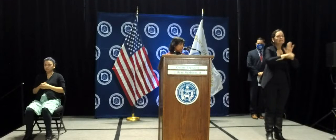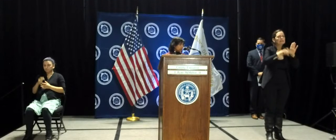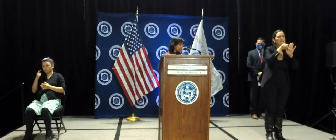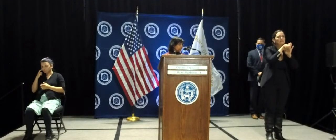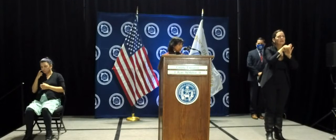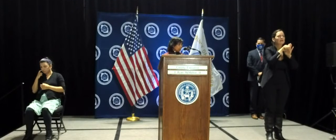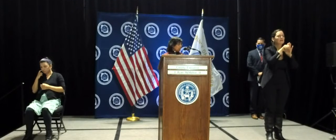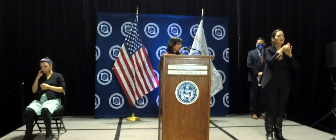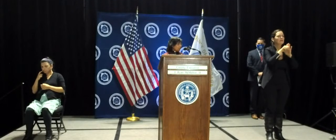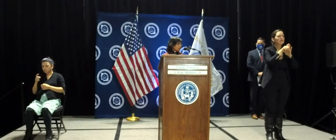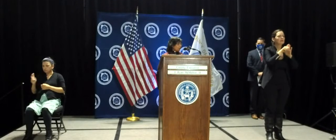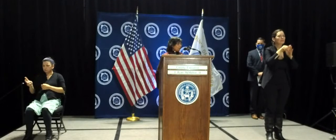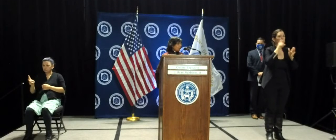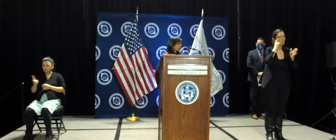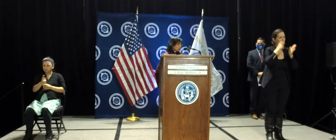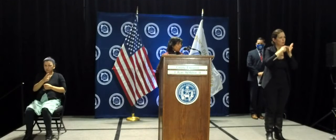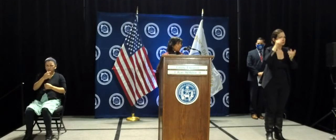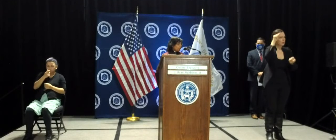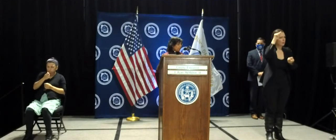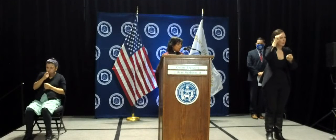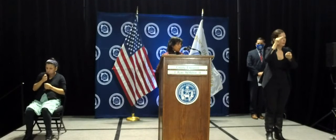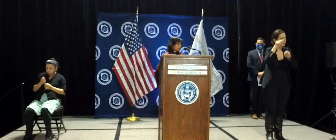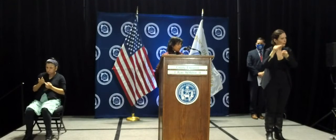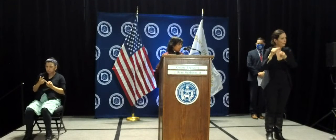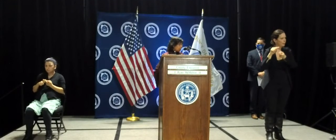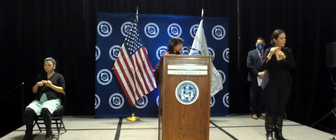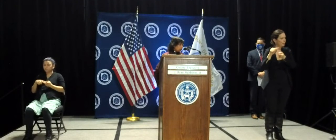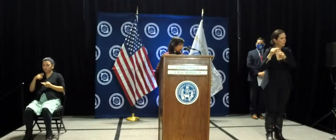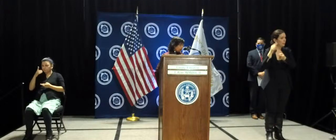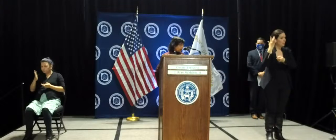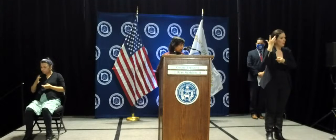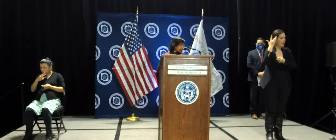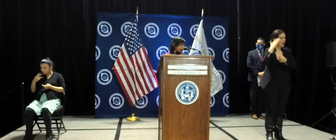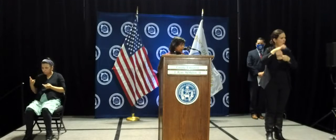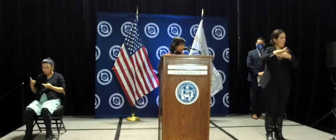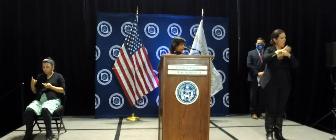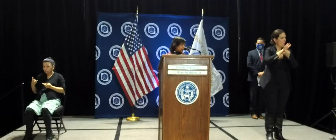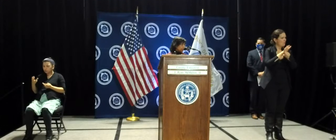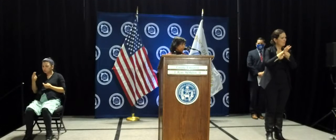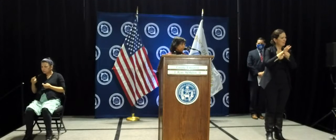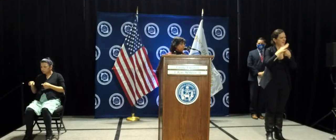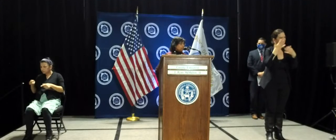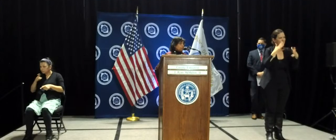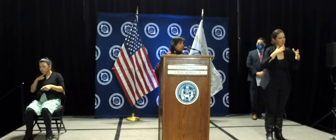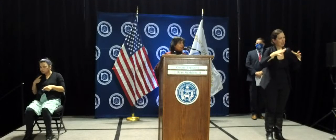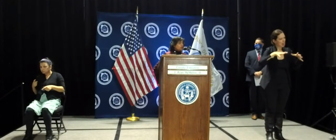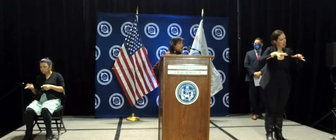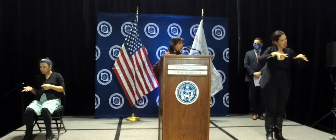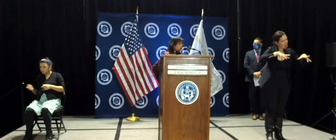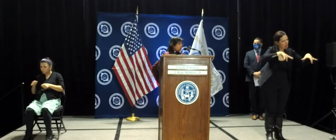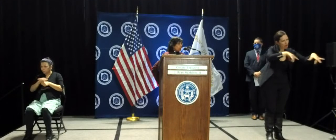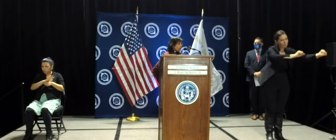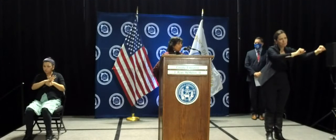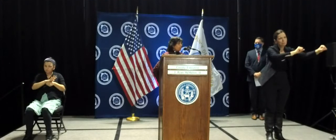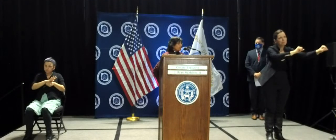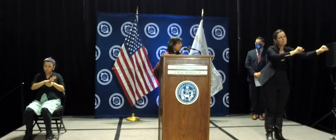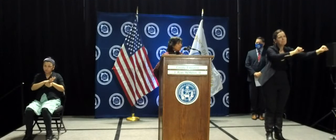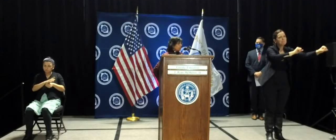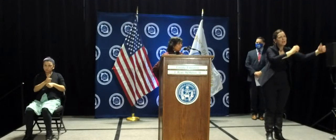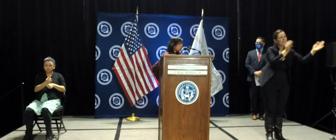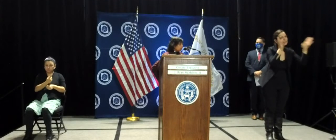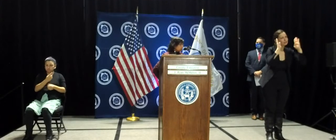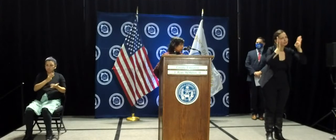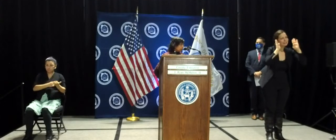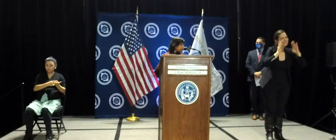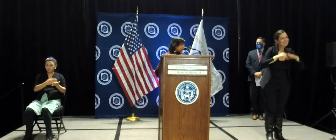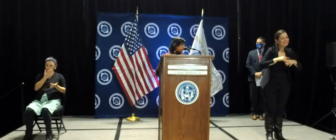this at this point. The COVID has pretty much taken over our lives in general. I don't know why we